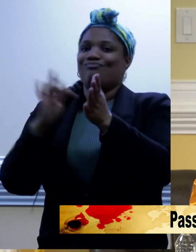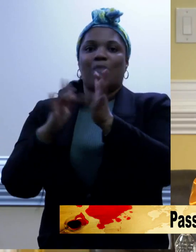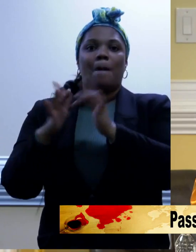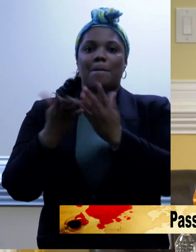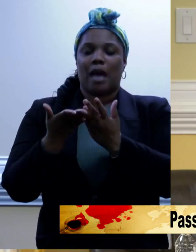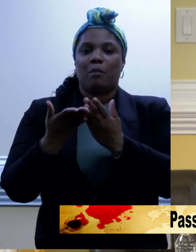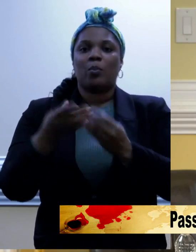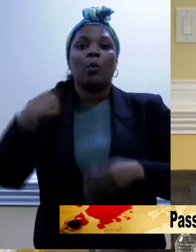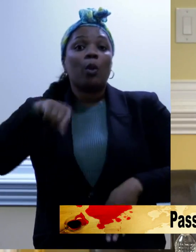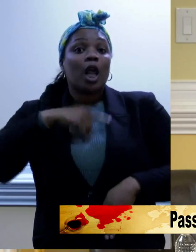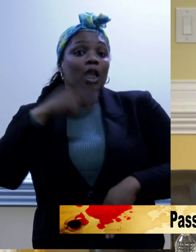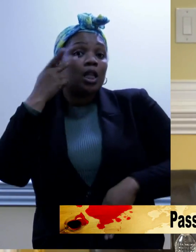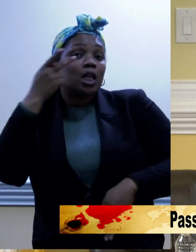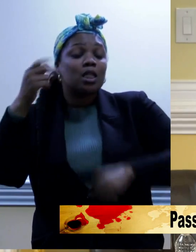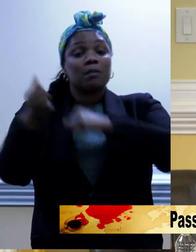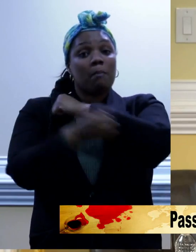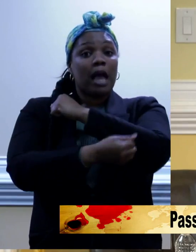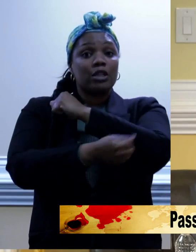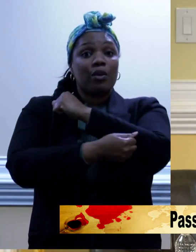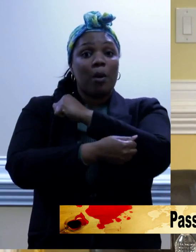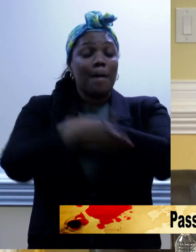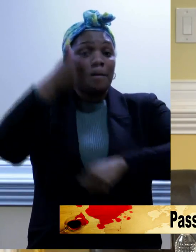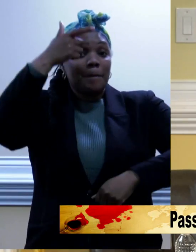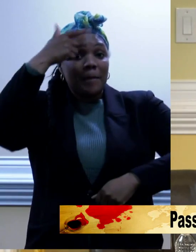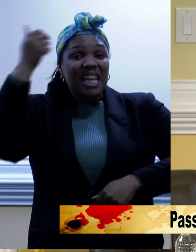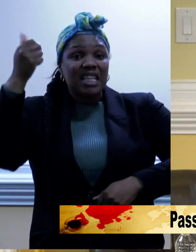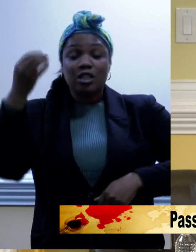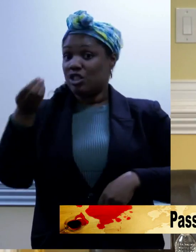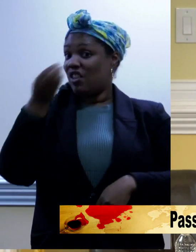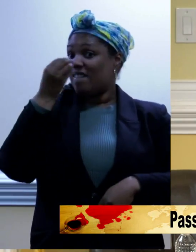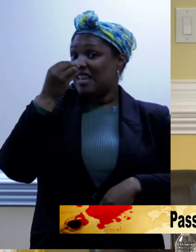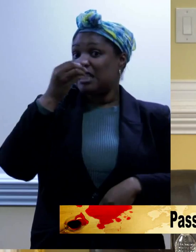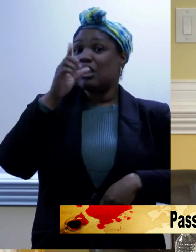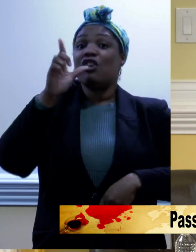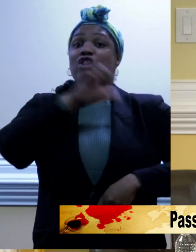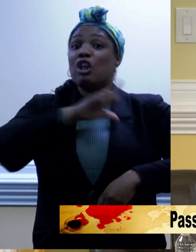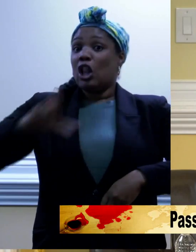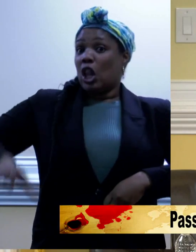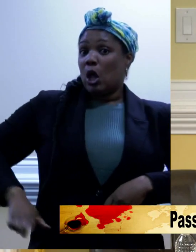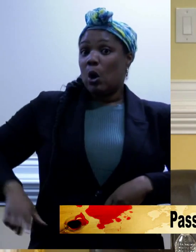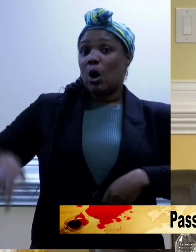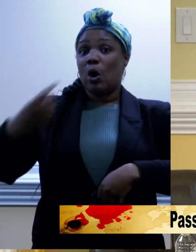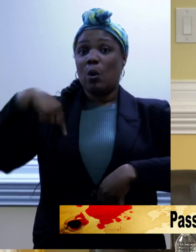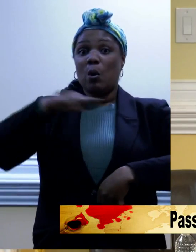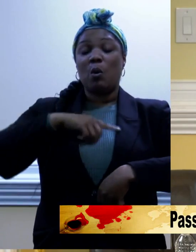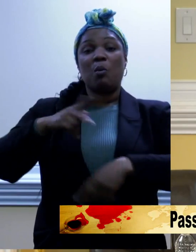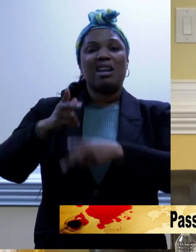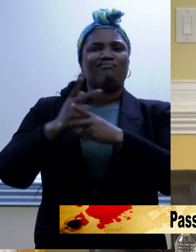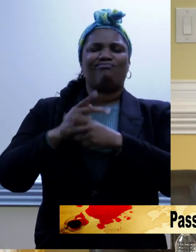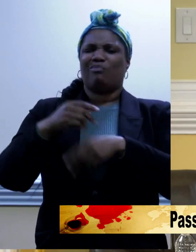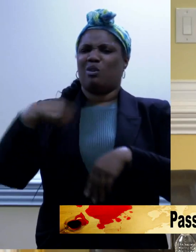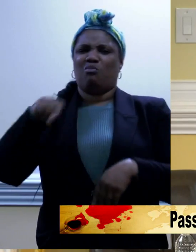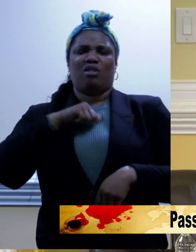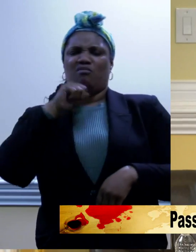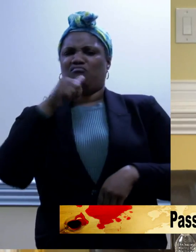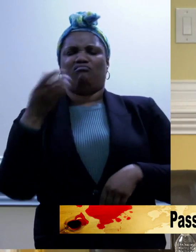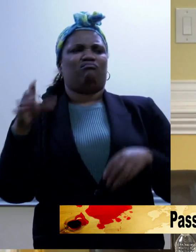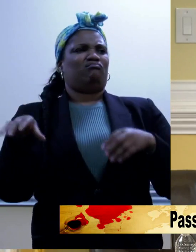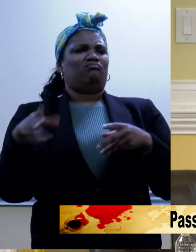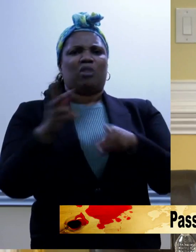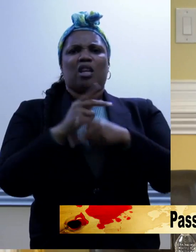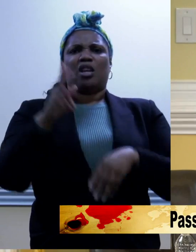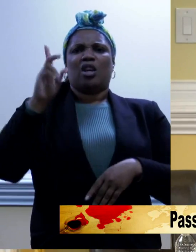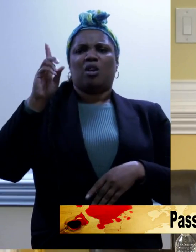Passover. Because these are the feasts that we keep. People keep other feasts. Well, what about Purim? What about